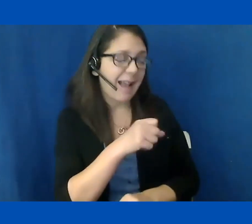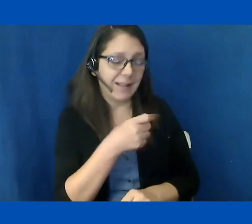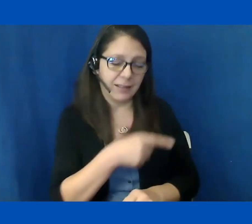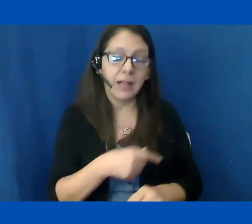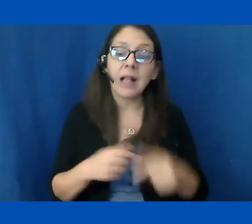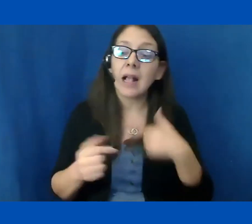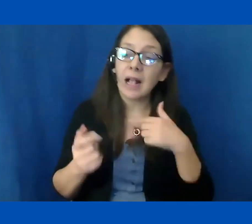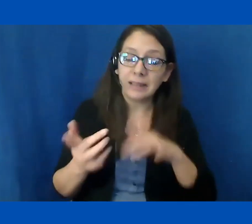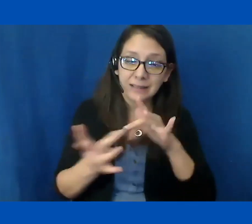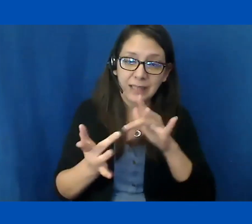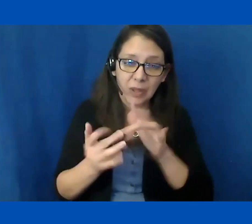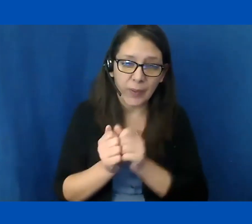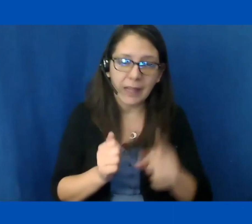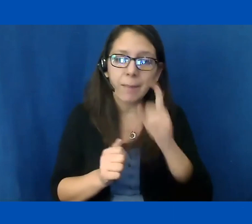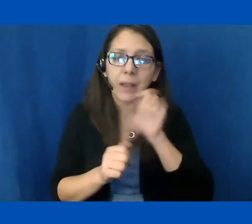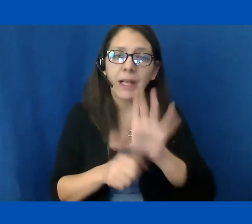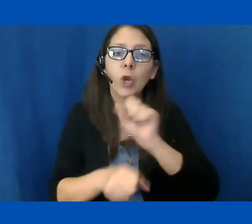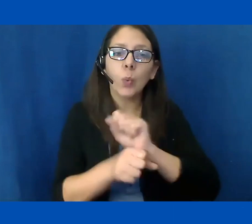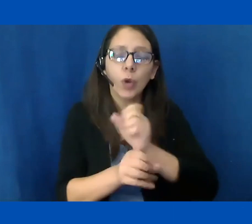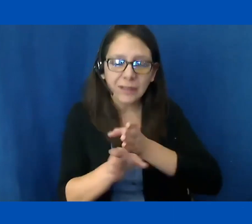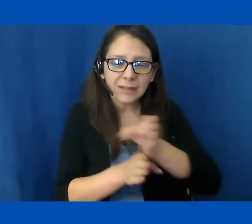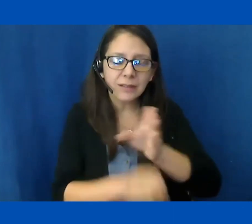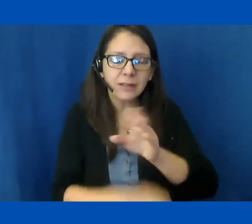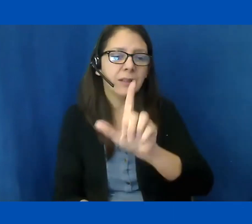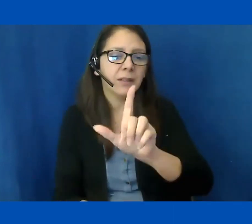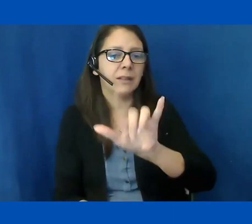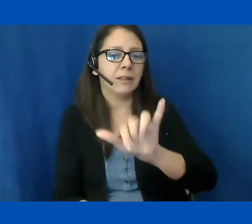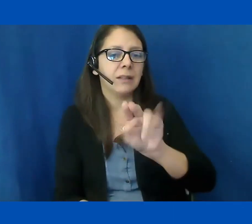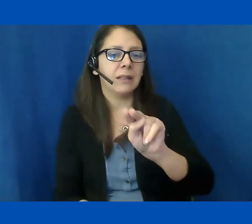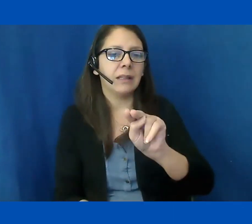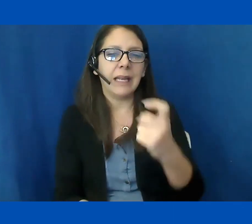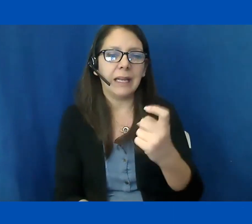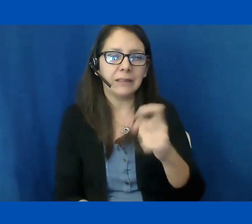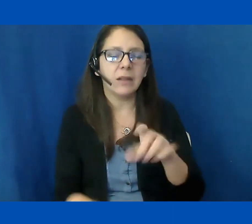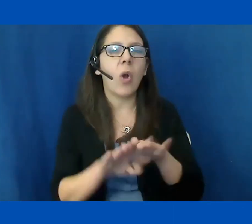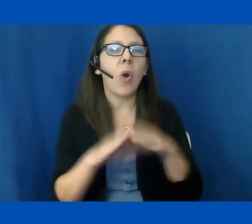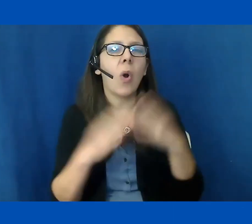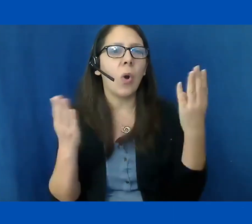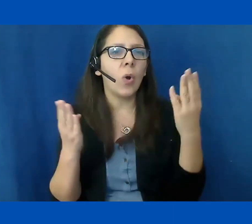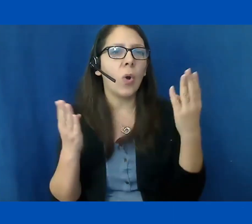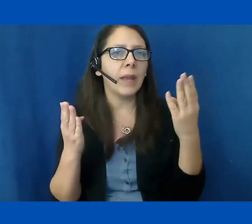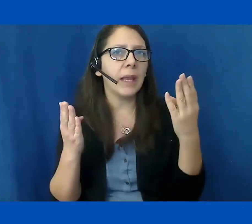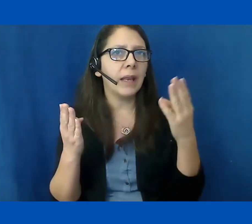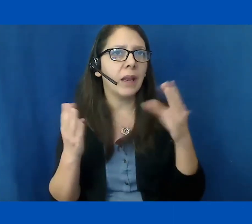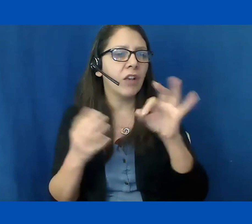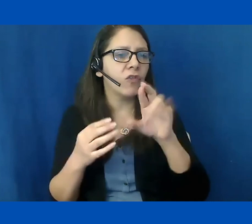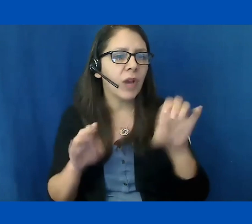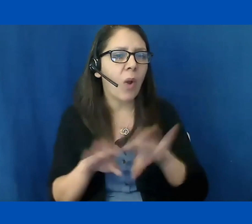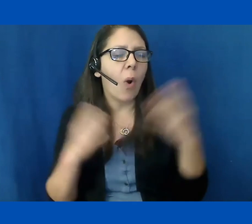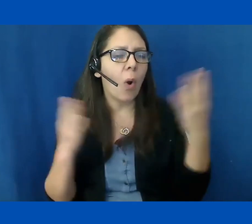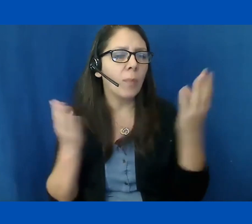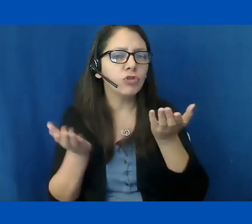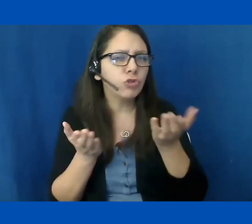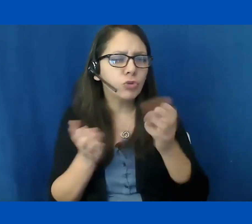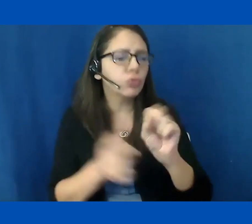with Linux. Linux is another operating system, free and open source. And so I reached out to him, and he's